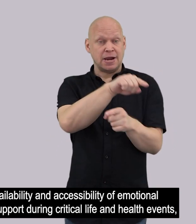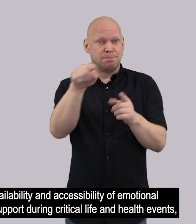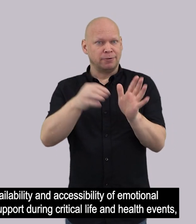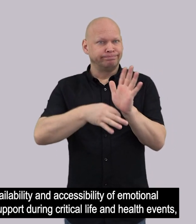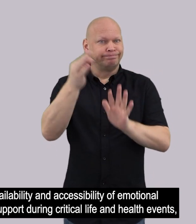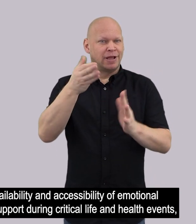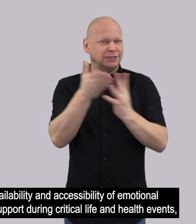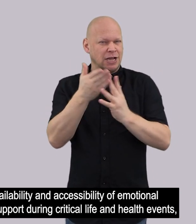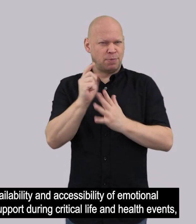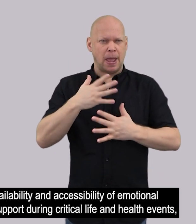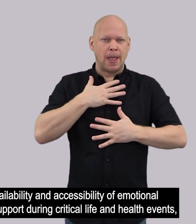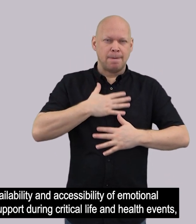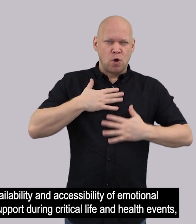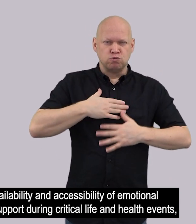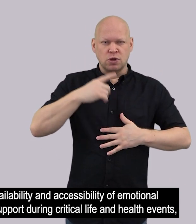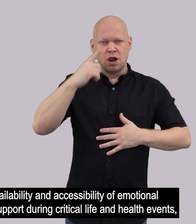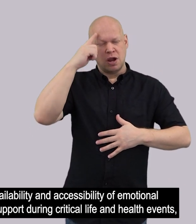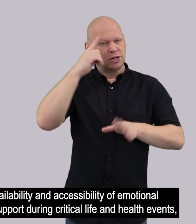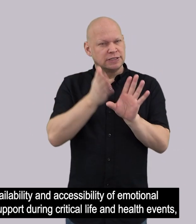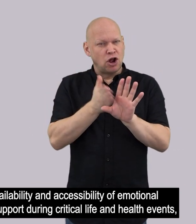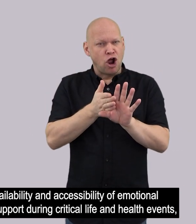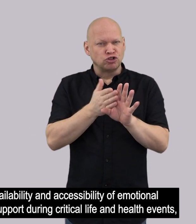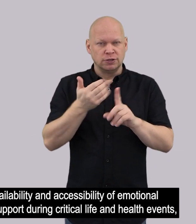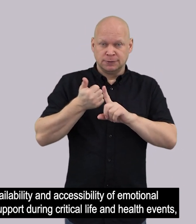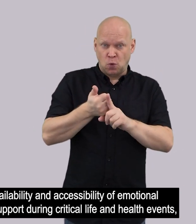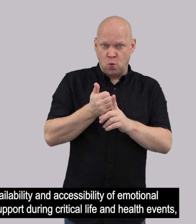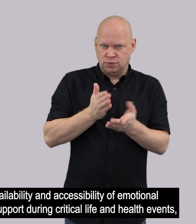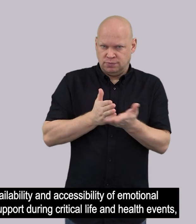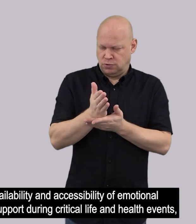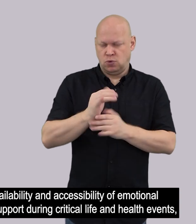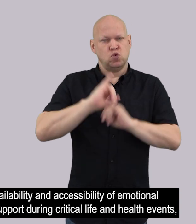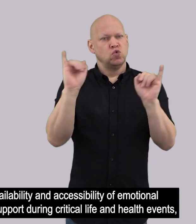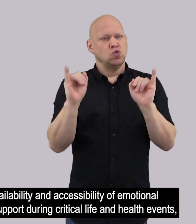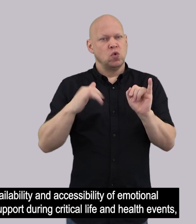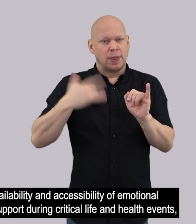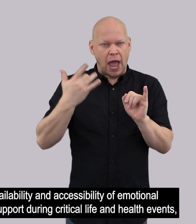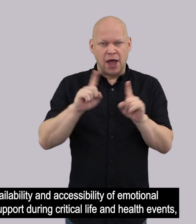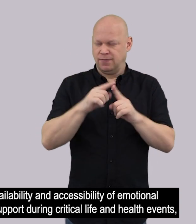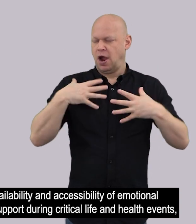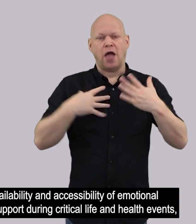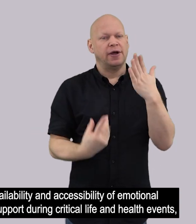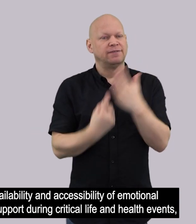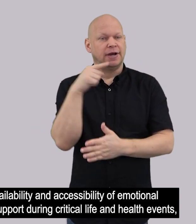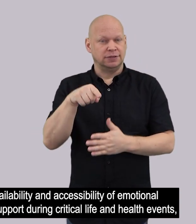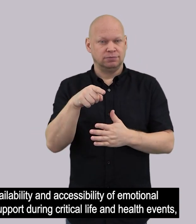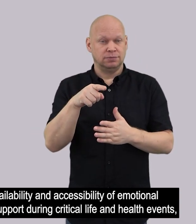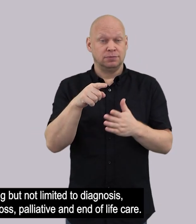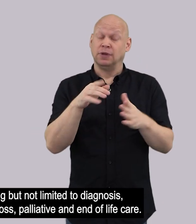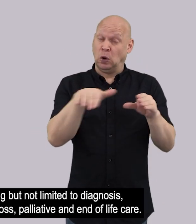Enhance availability and accessibility of emotional and psychological support during critical life and health events, including but not